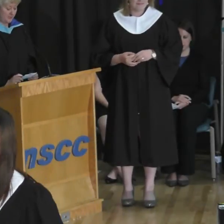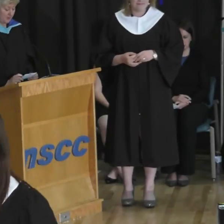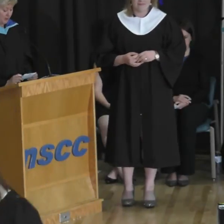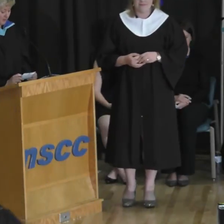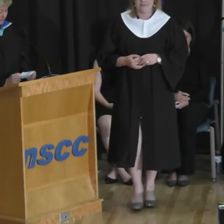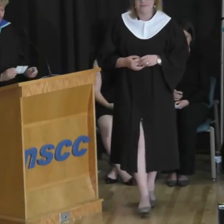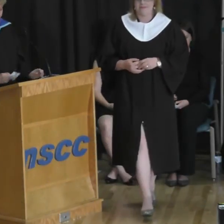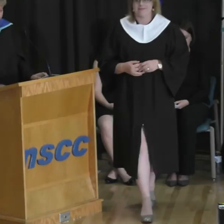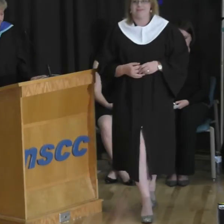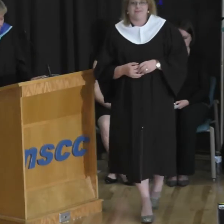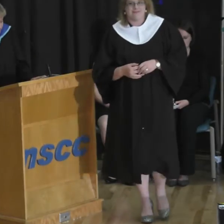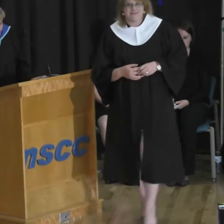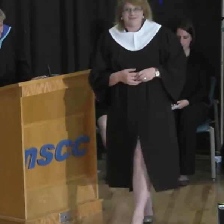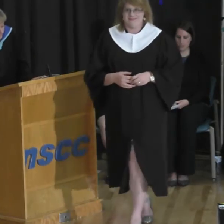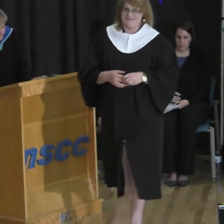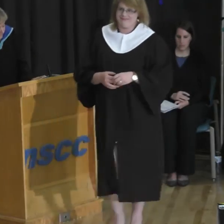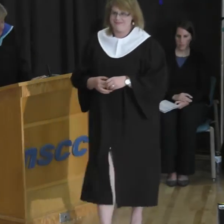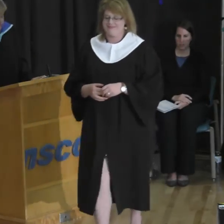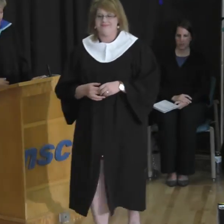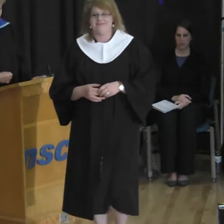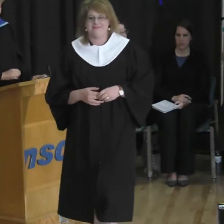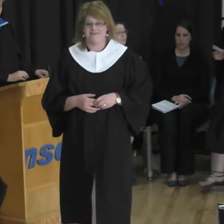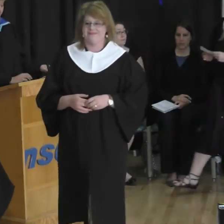Haley Pickrell.